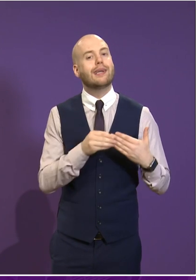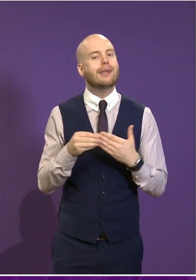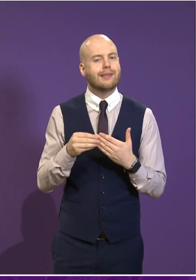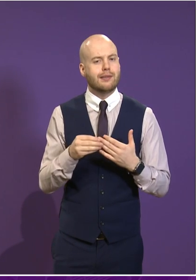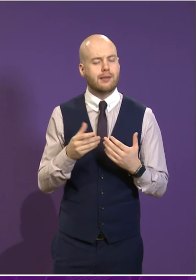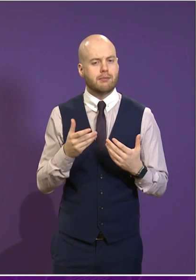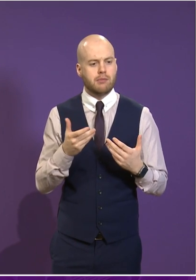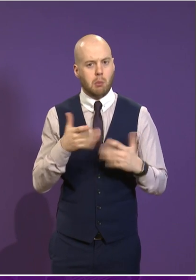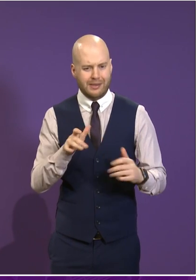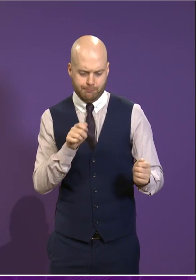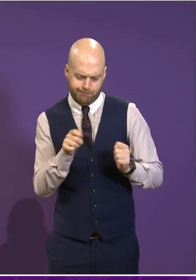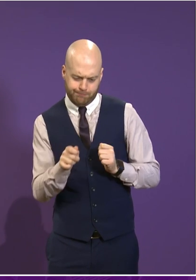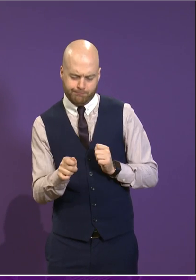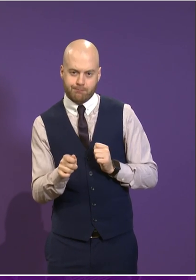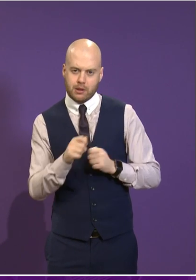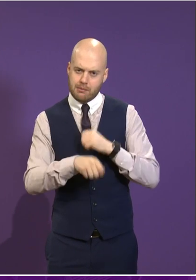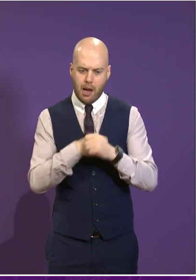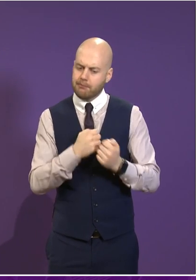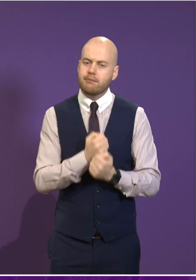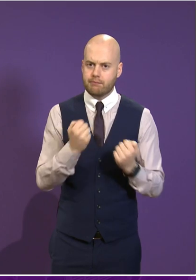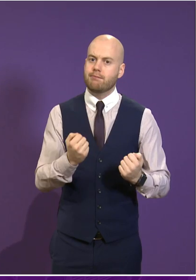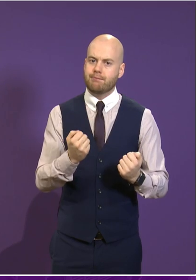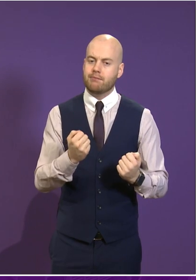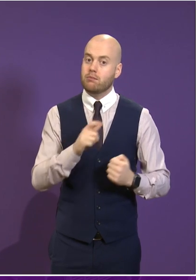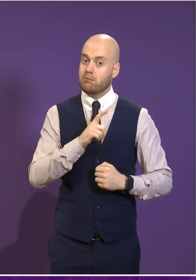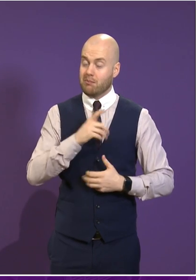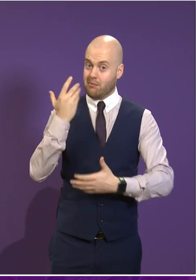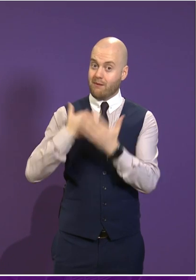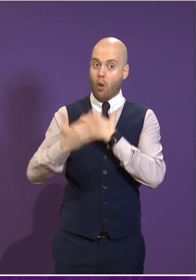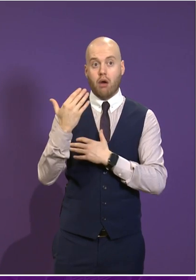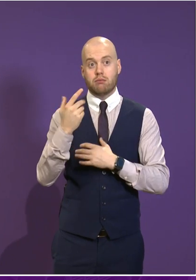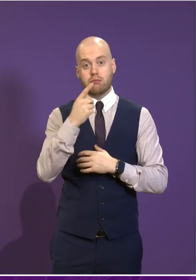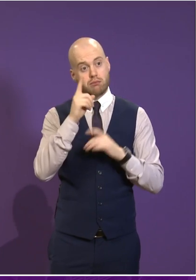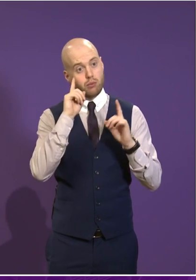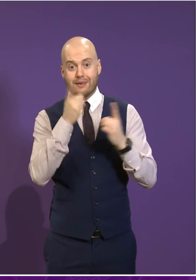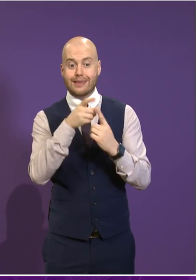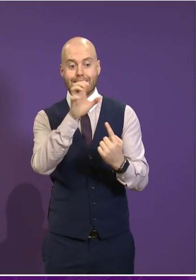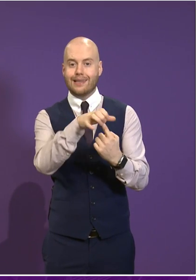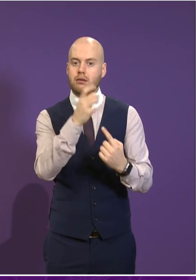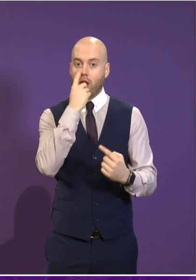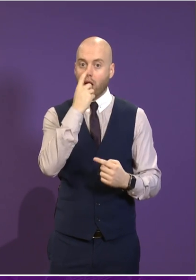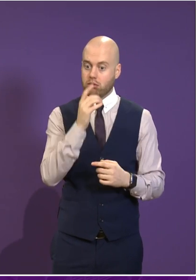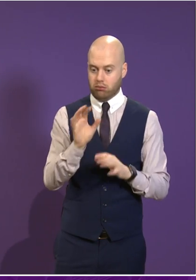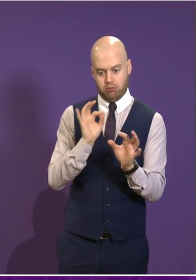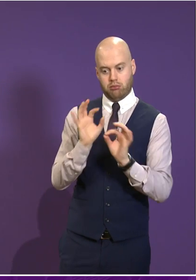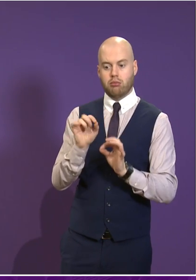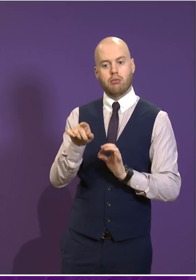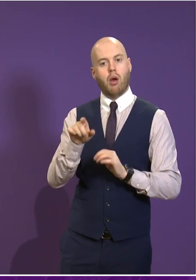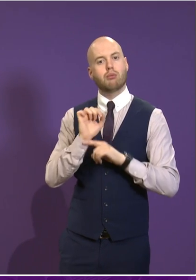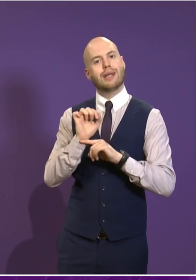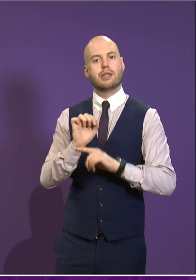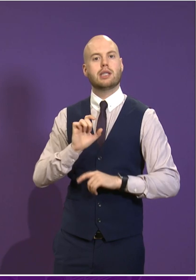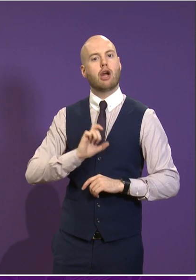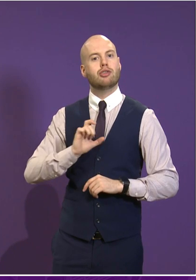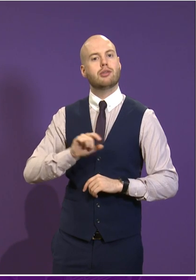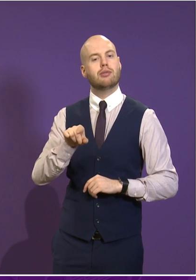bit, because it used to be that institutions very much could pick and choose, you know, whether a particular protected characteristic would lead to